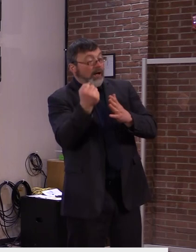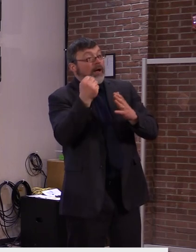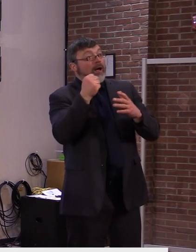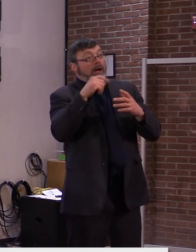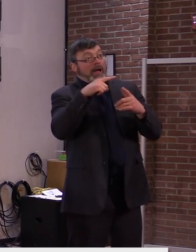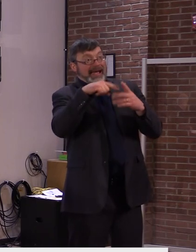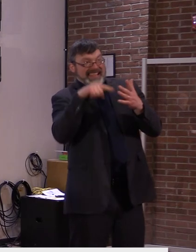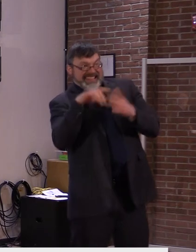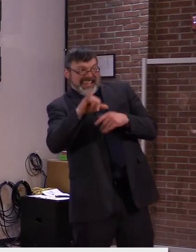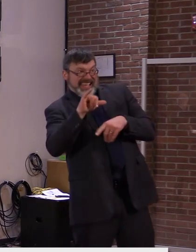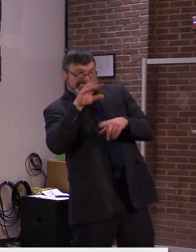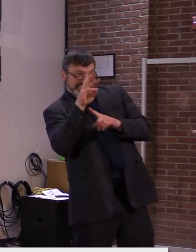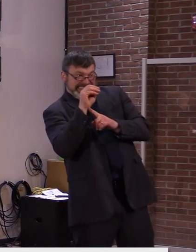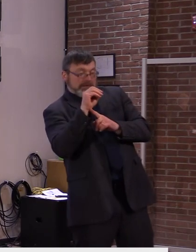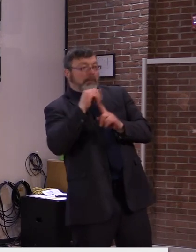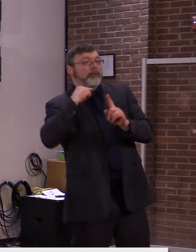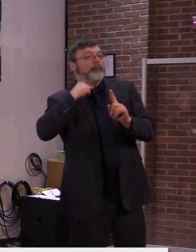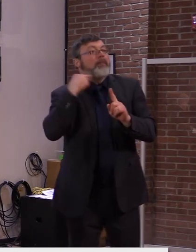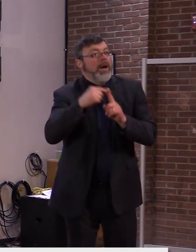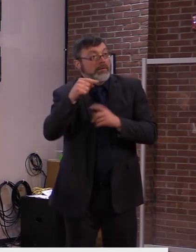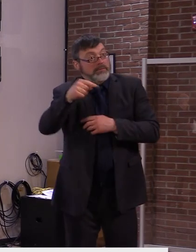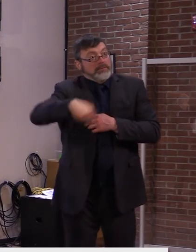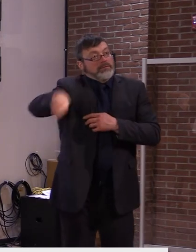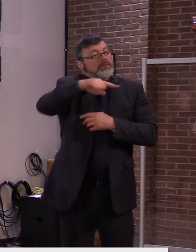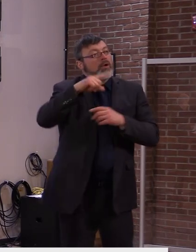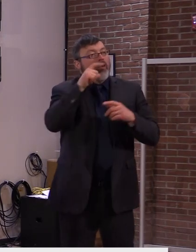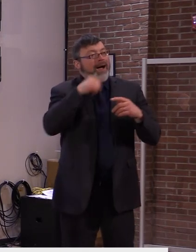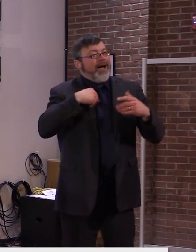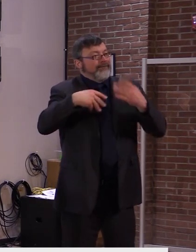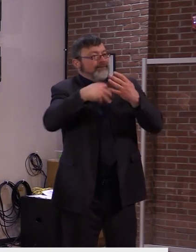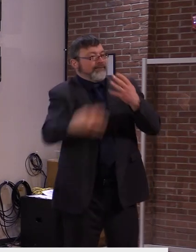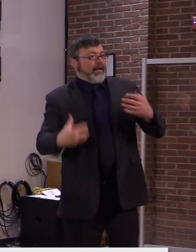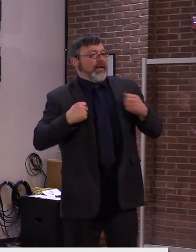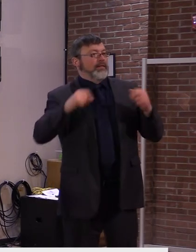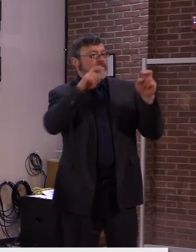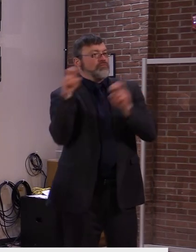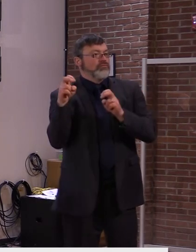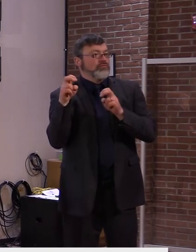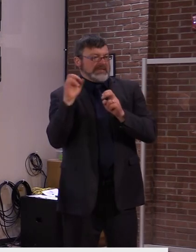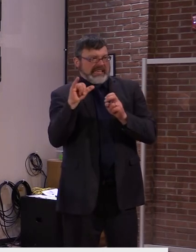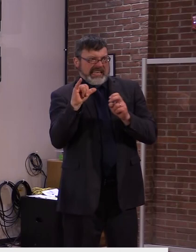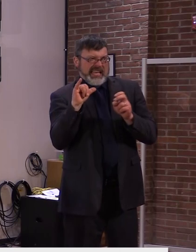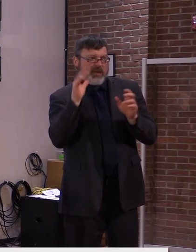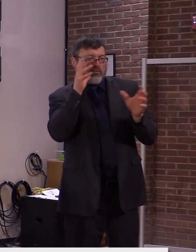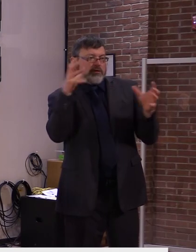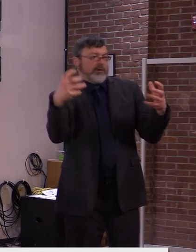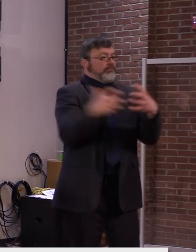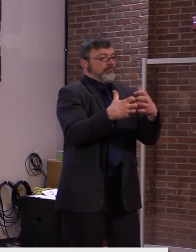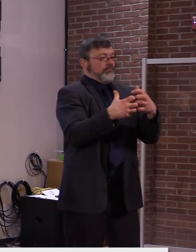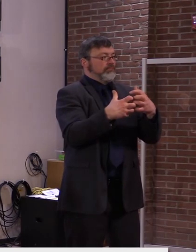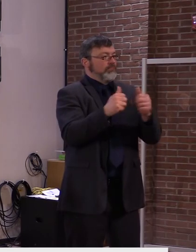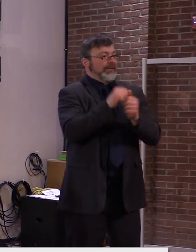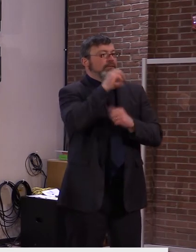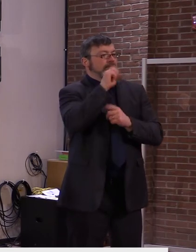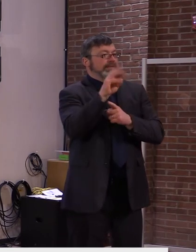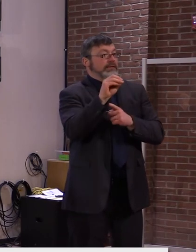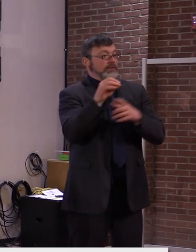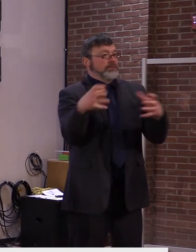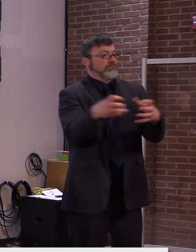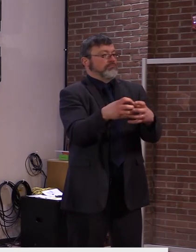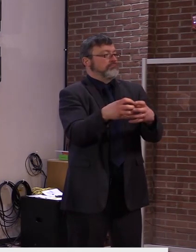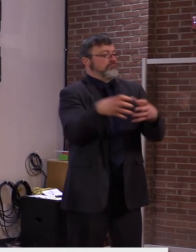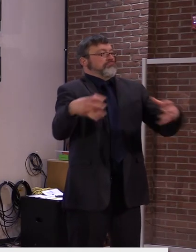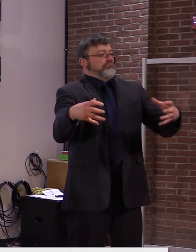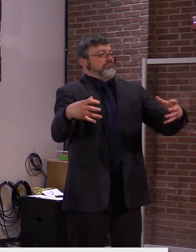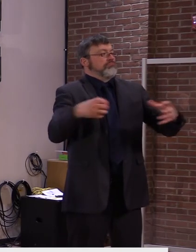previously some of those high-risk conditions. Vaccinating Vermonters who are at the highest risk